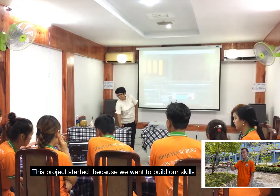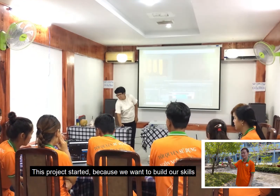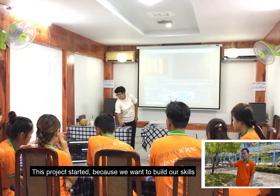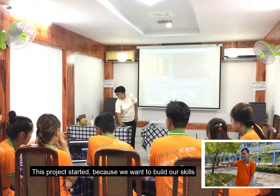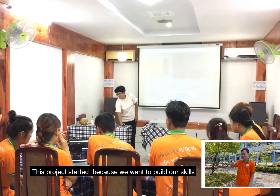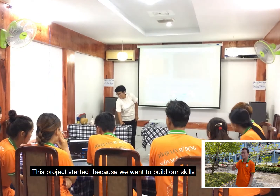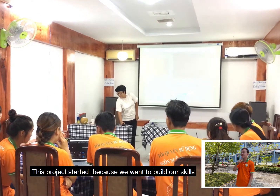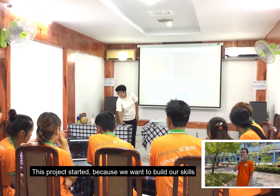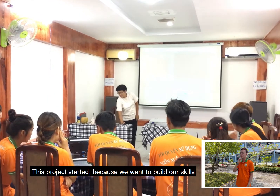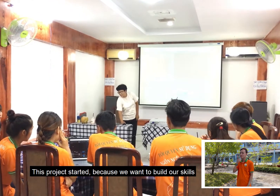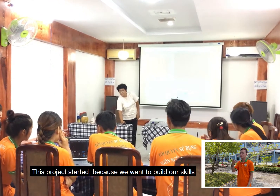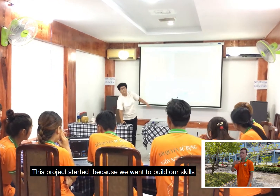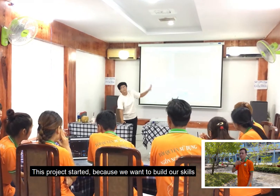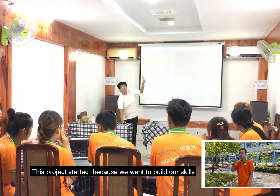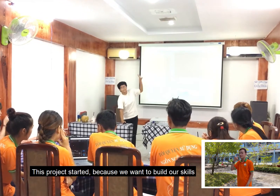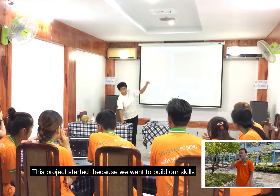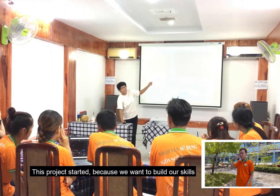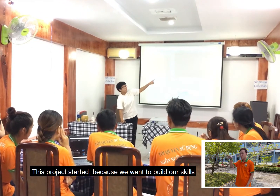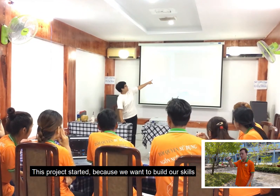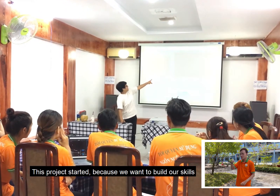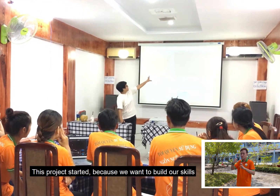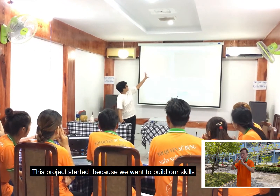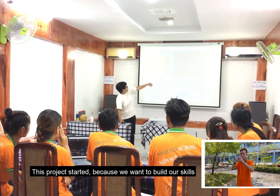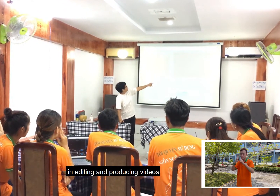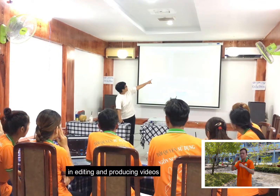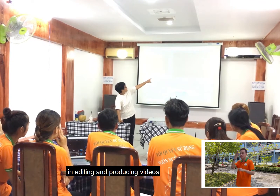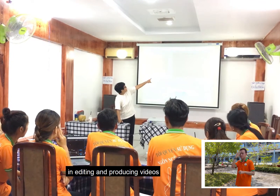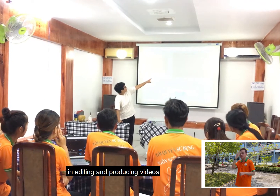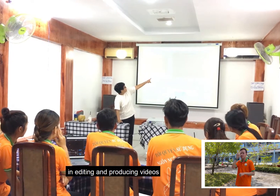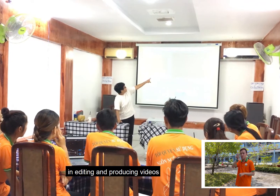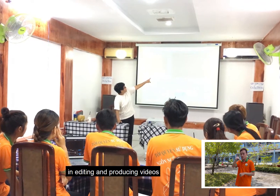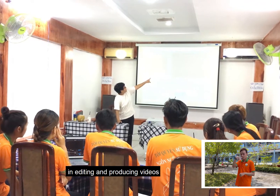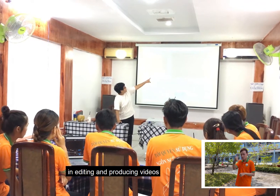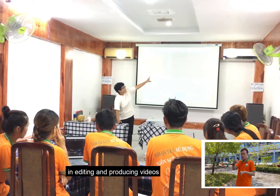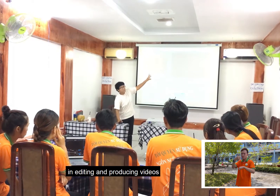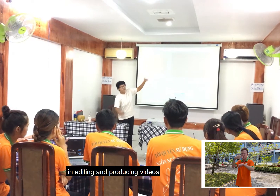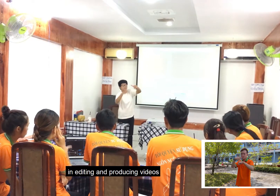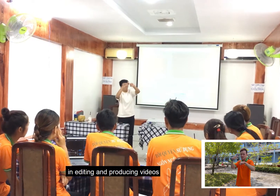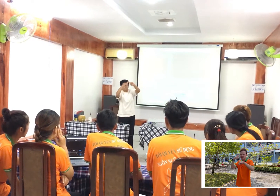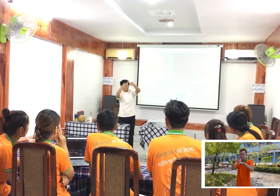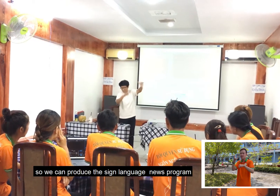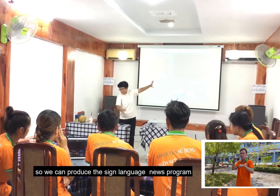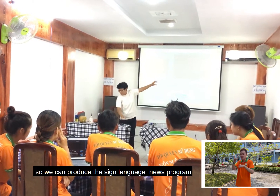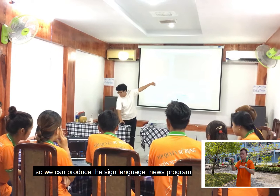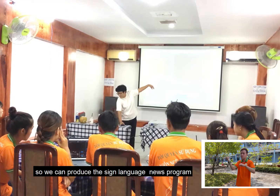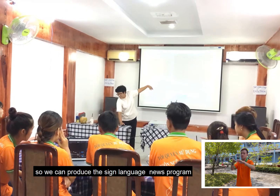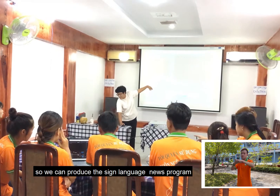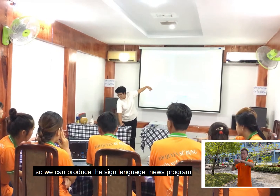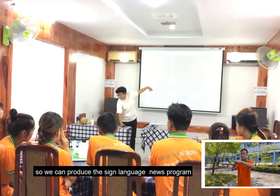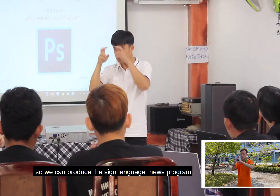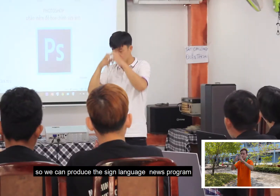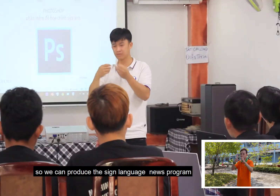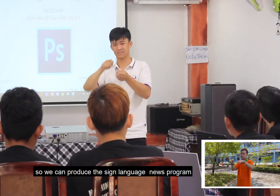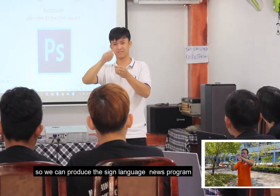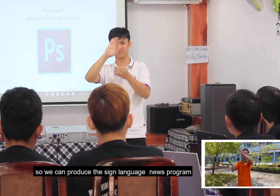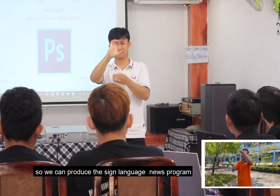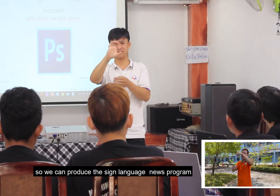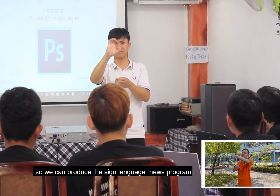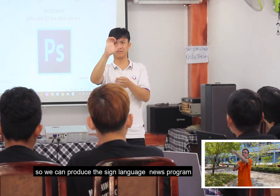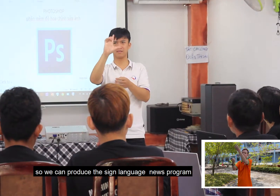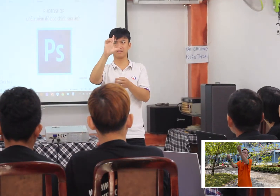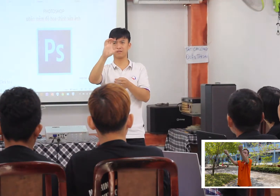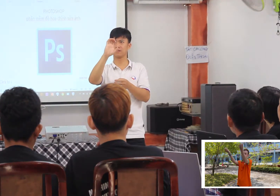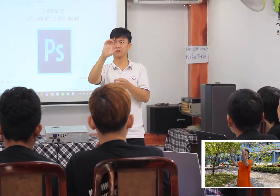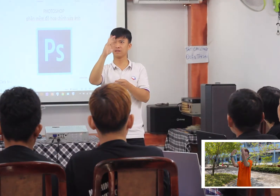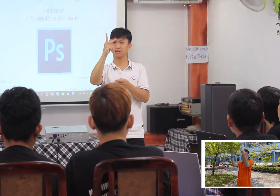This project started because we want to build our skills in editing and producing videos so that we can produce the sign language